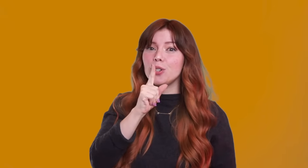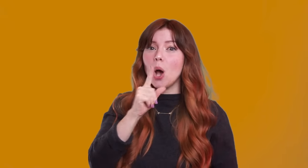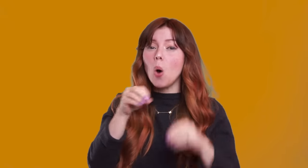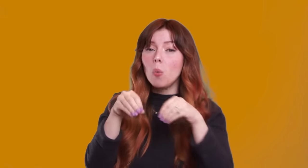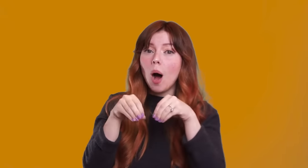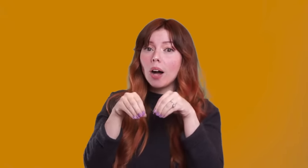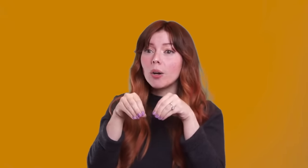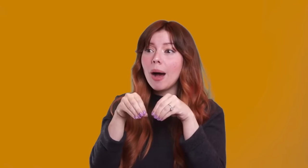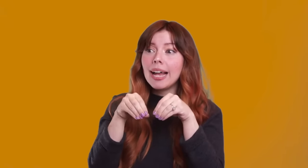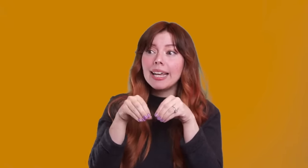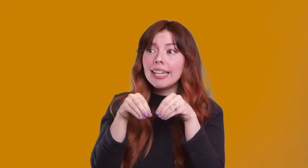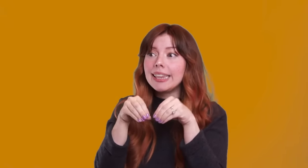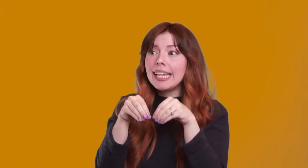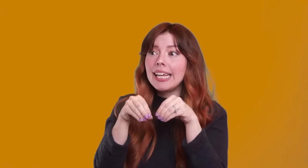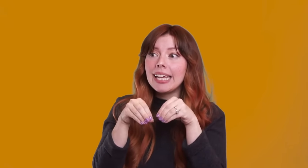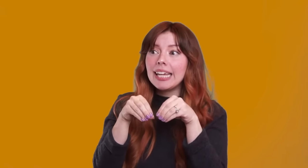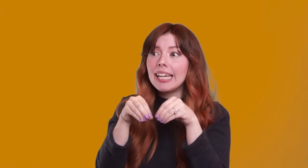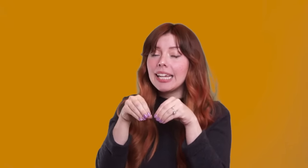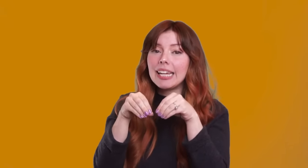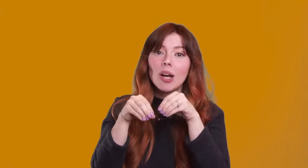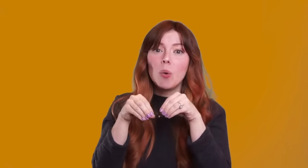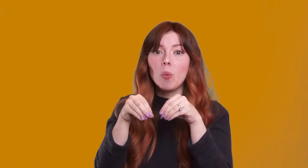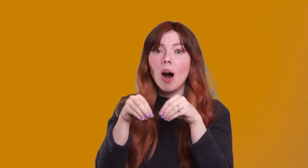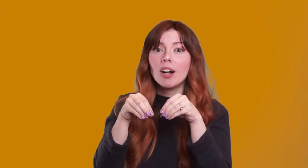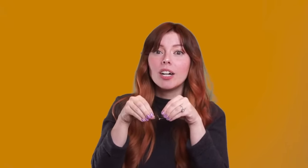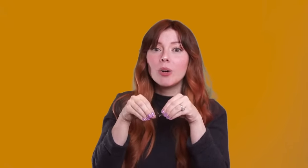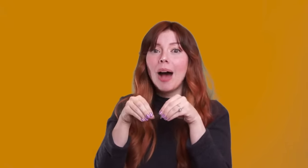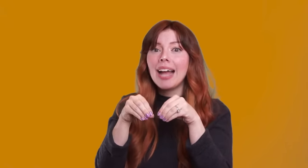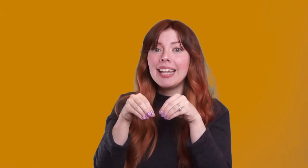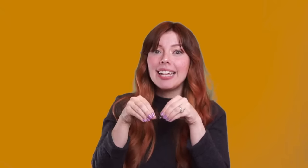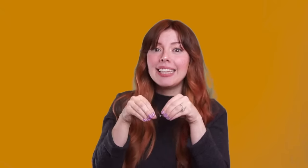Shh. Walk quietly. Walk quietly.